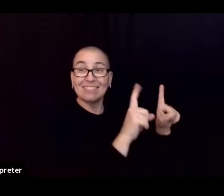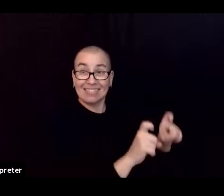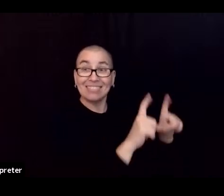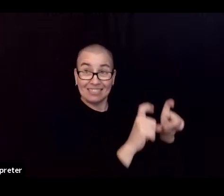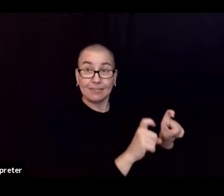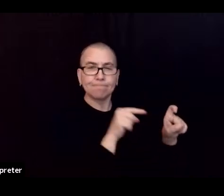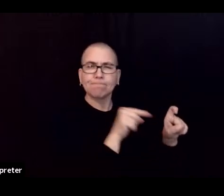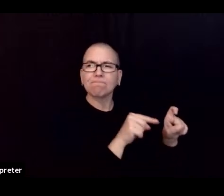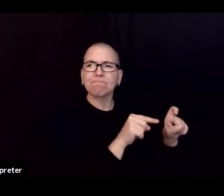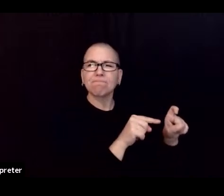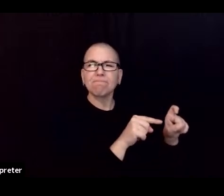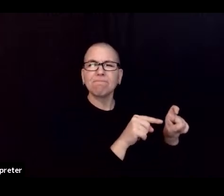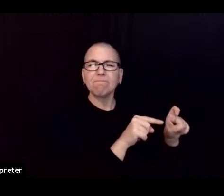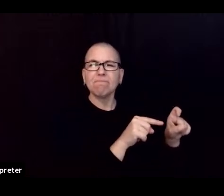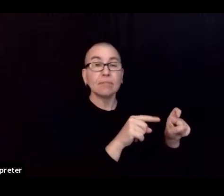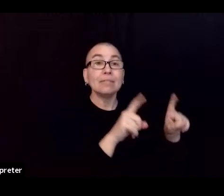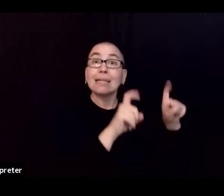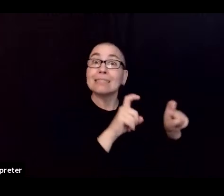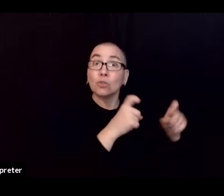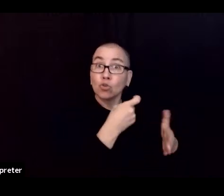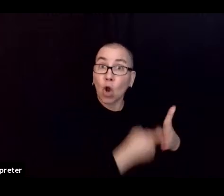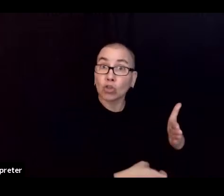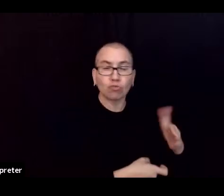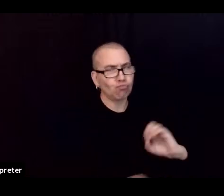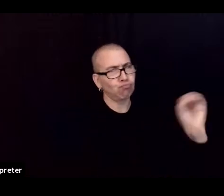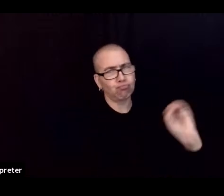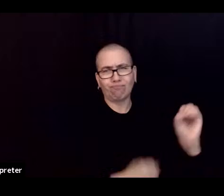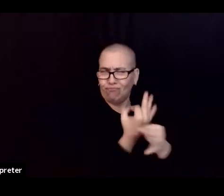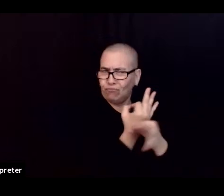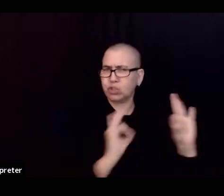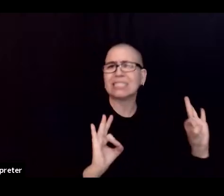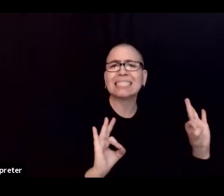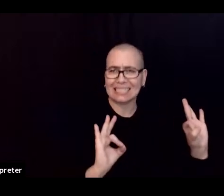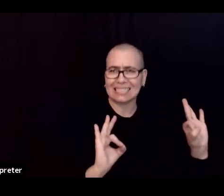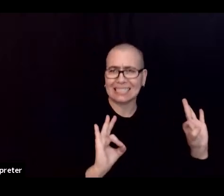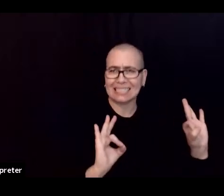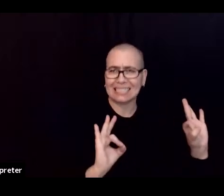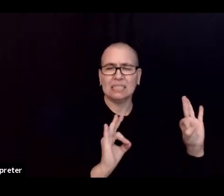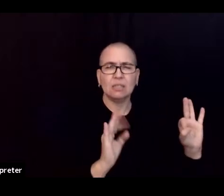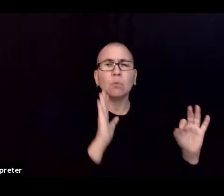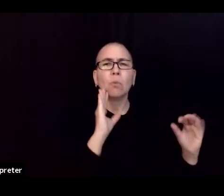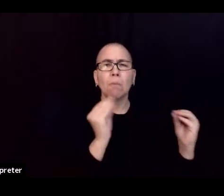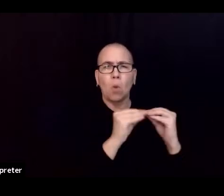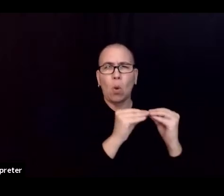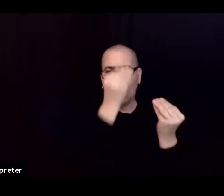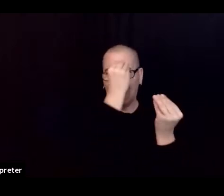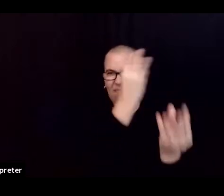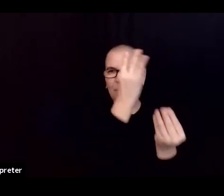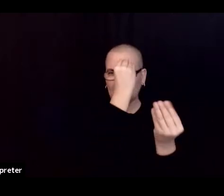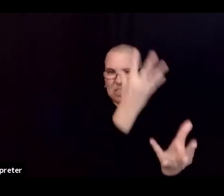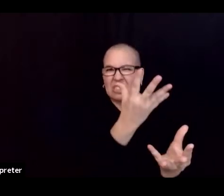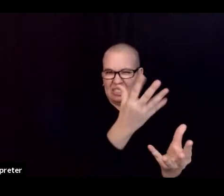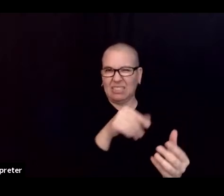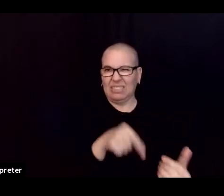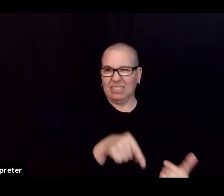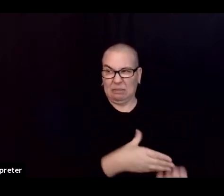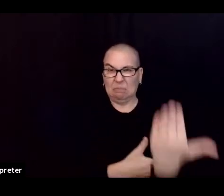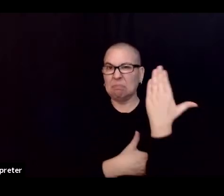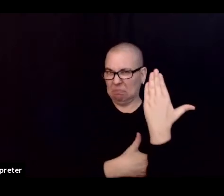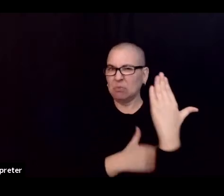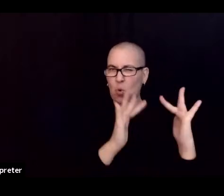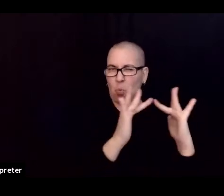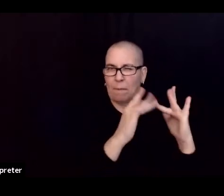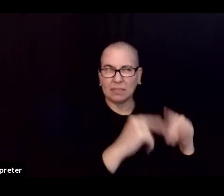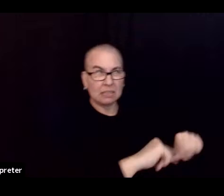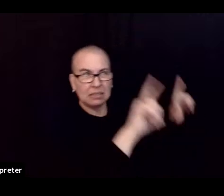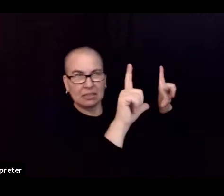more details in our news release from this morning and online. A few points of context here. This concern about